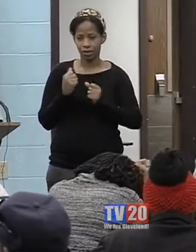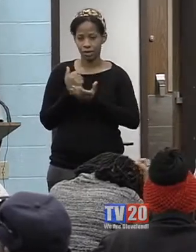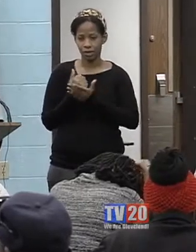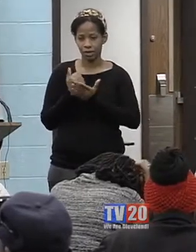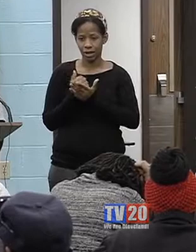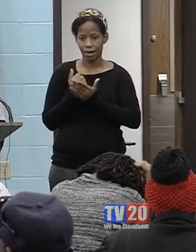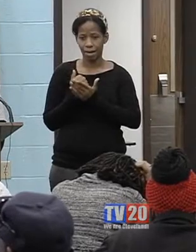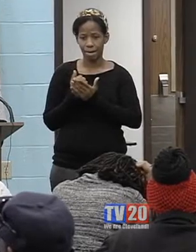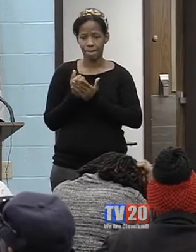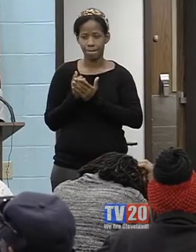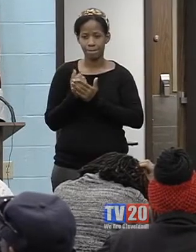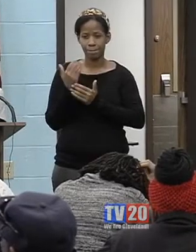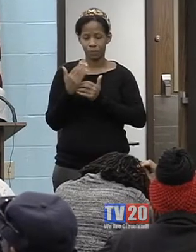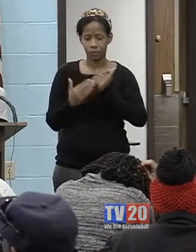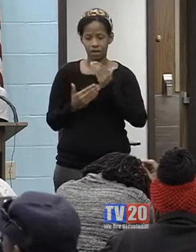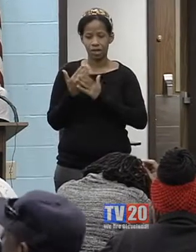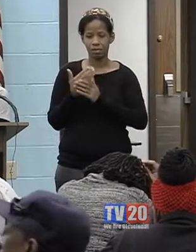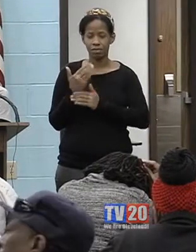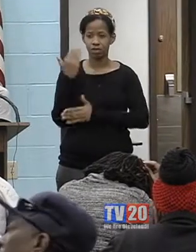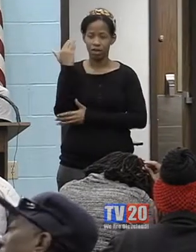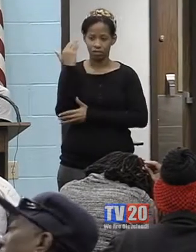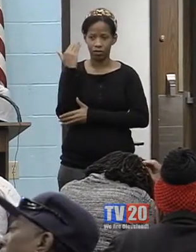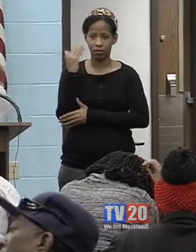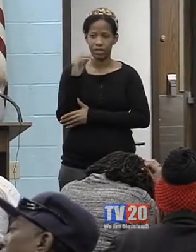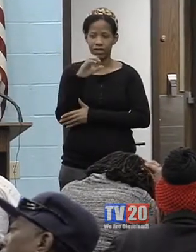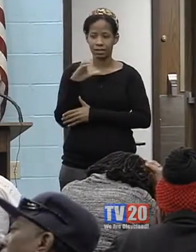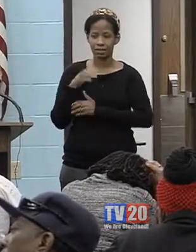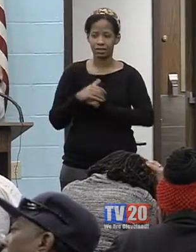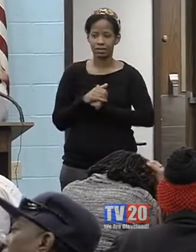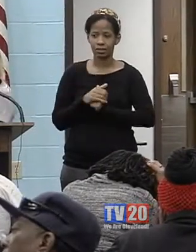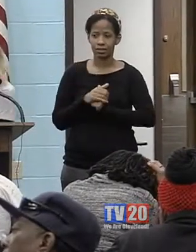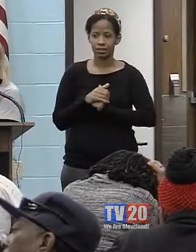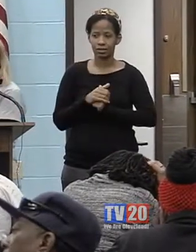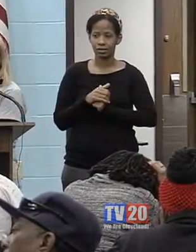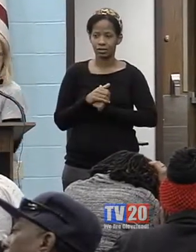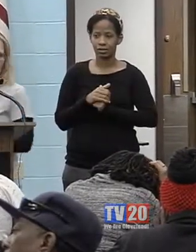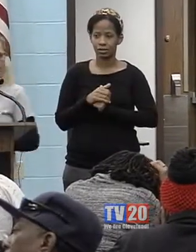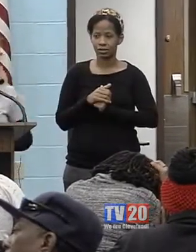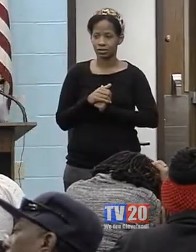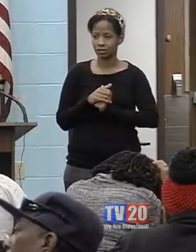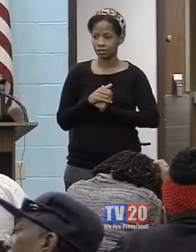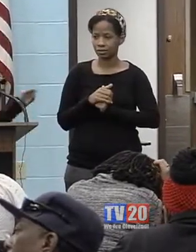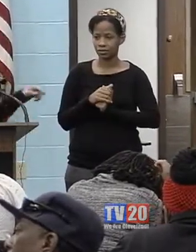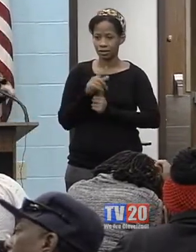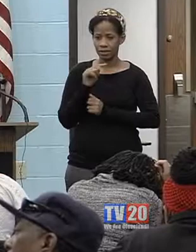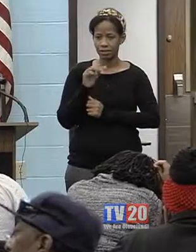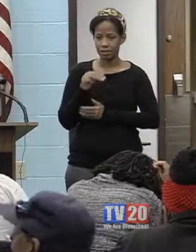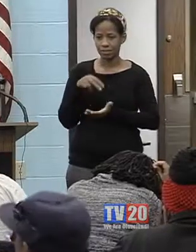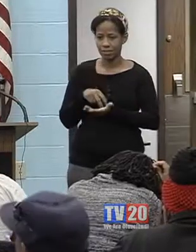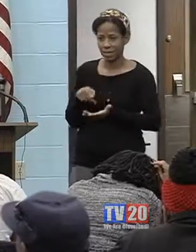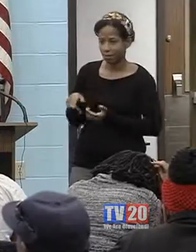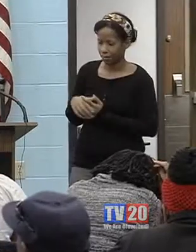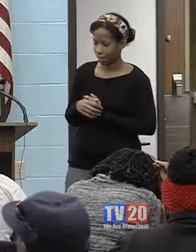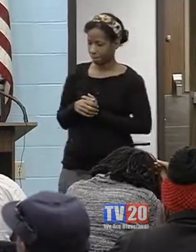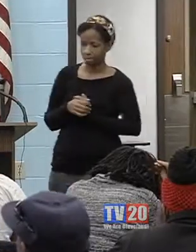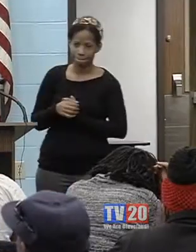them put their hand above your elbow, like a C. So I'm gonna have Tom stand